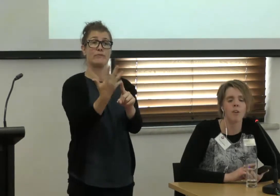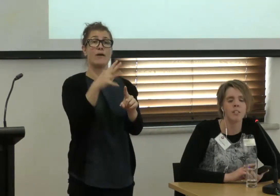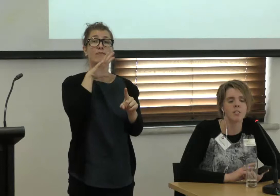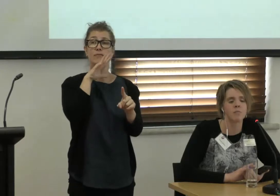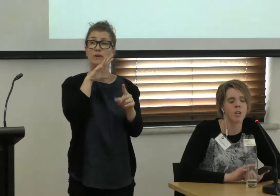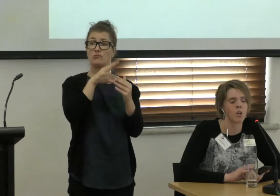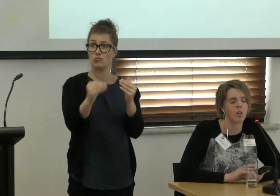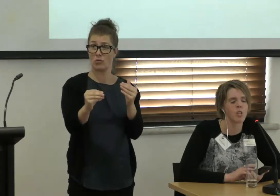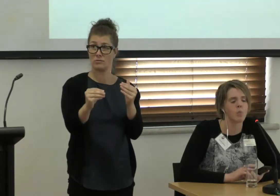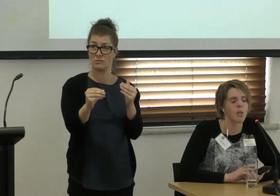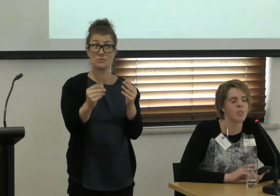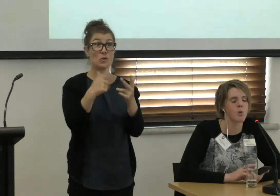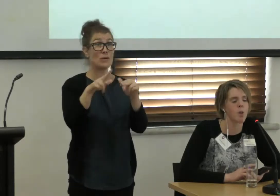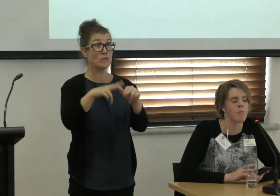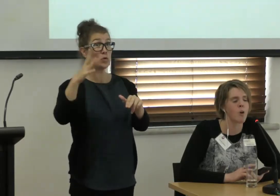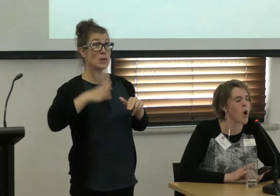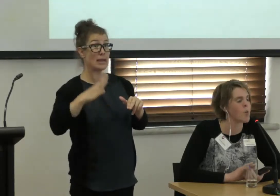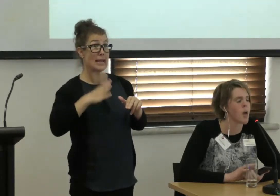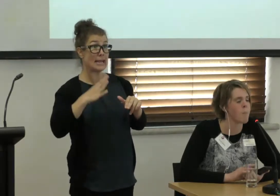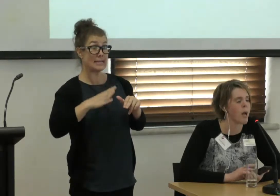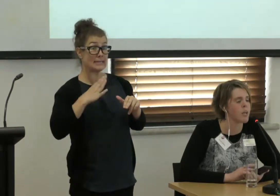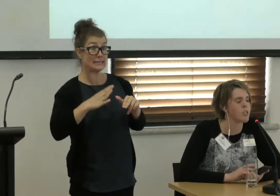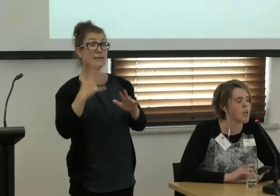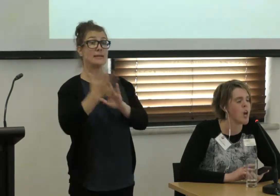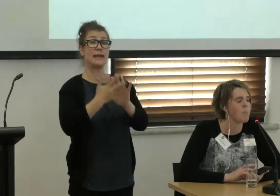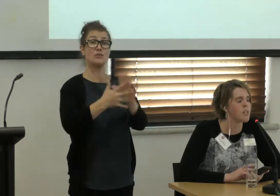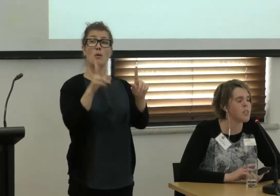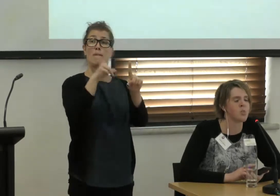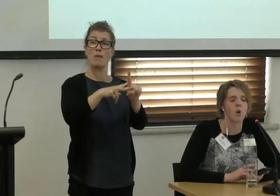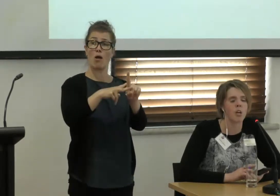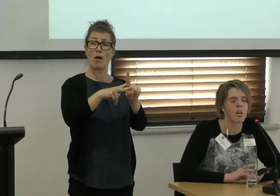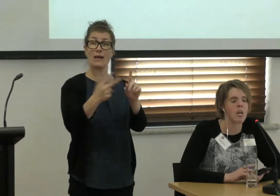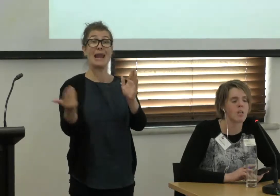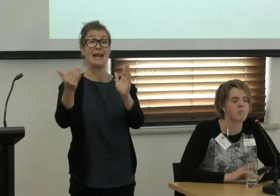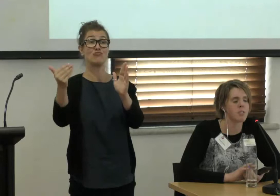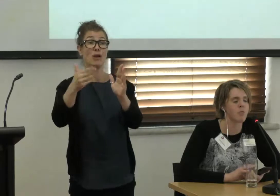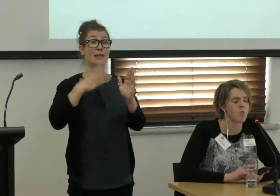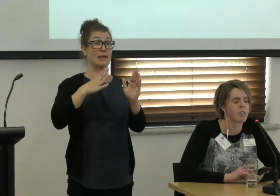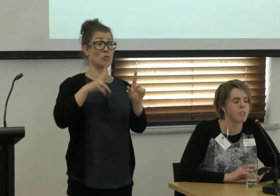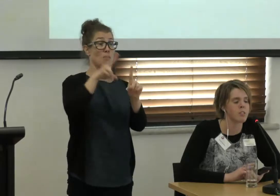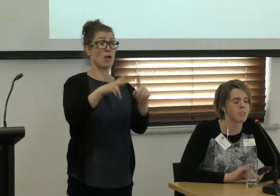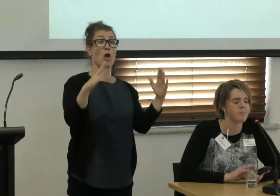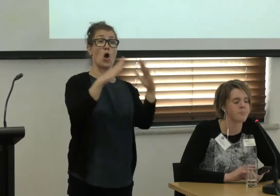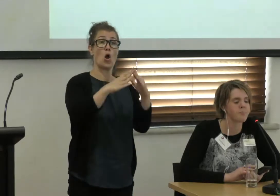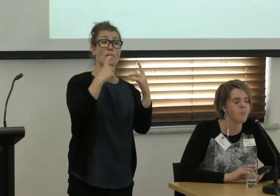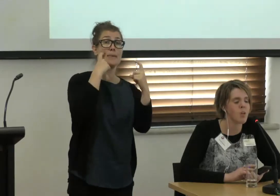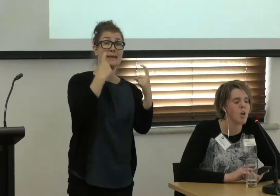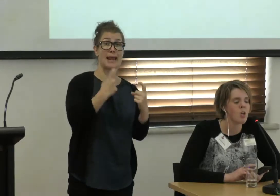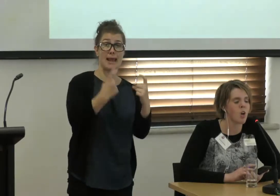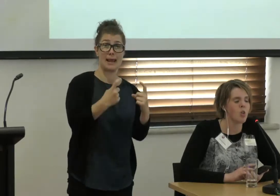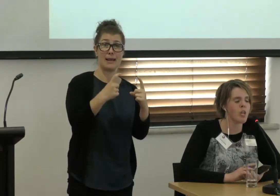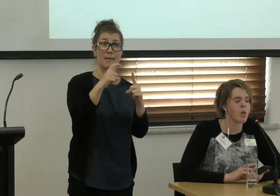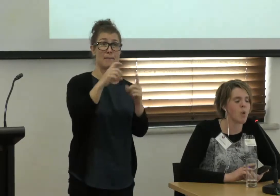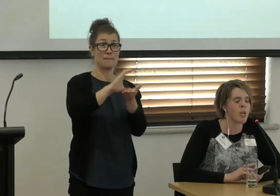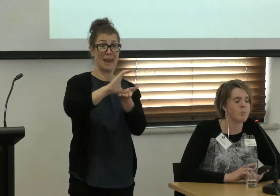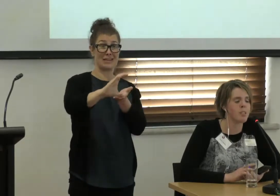requiring assistive technology will need to apply for a home care package, but this isn't working either for several reasons. Not